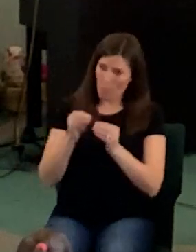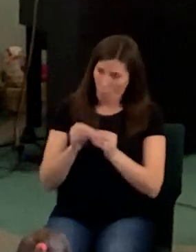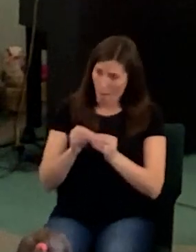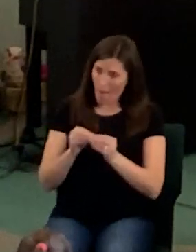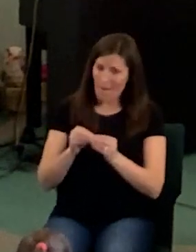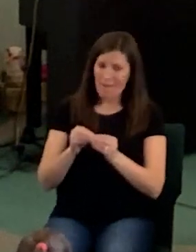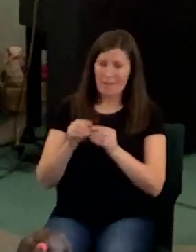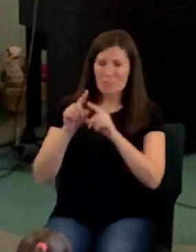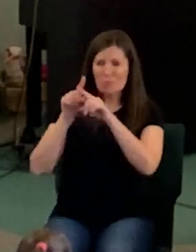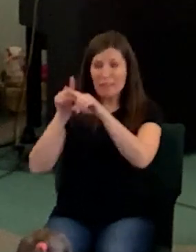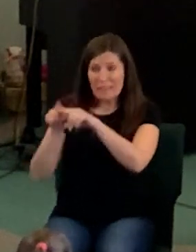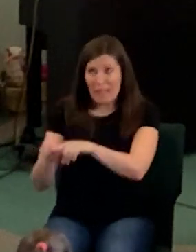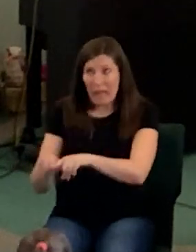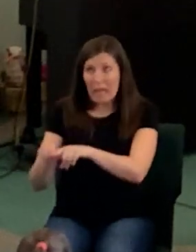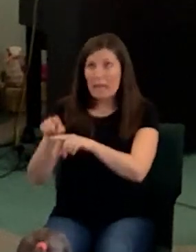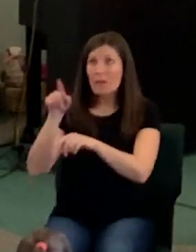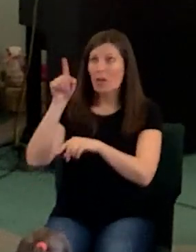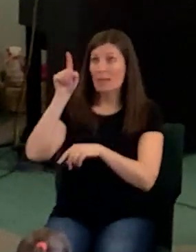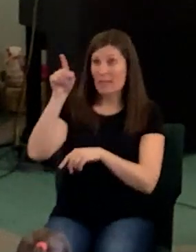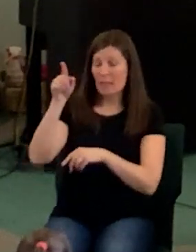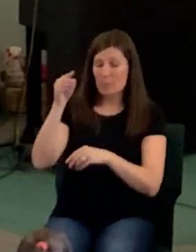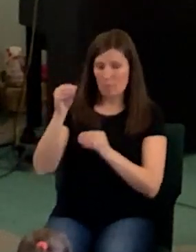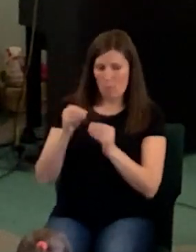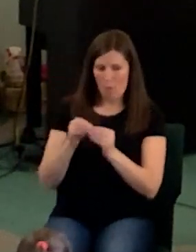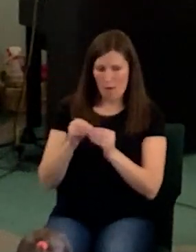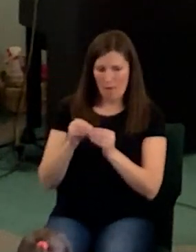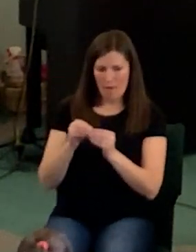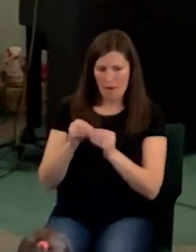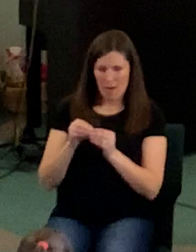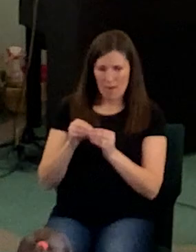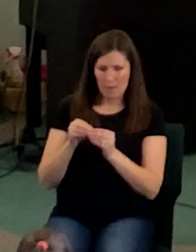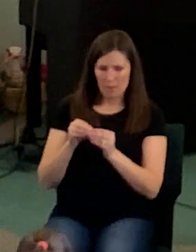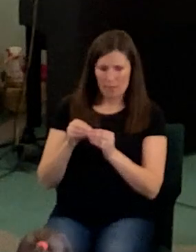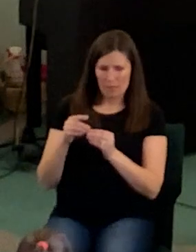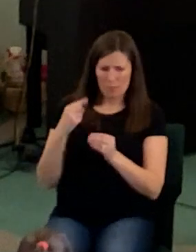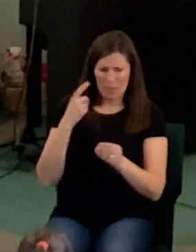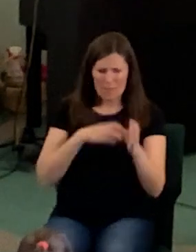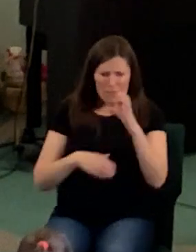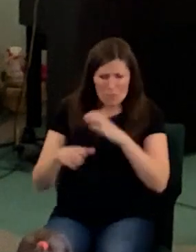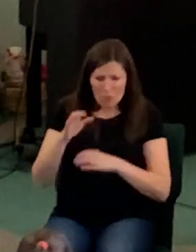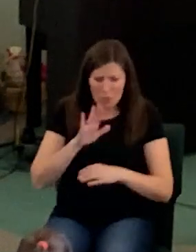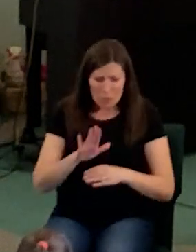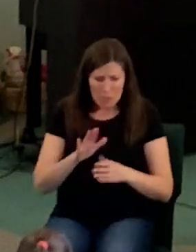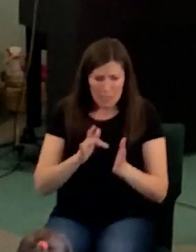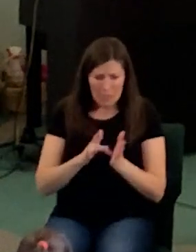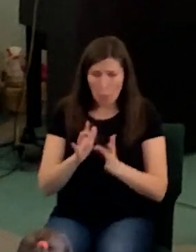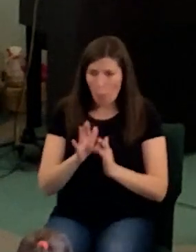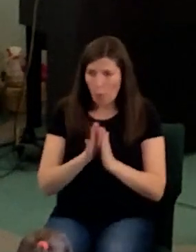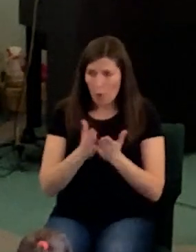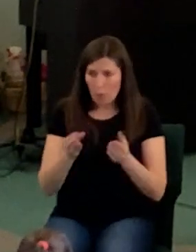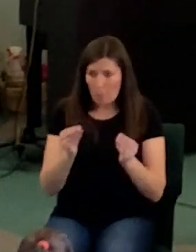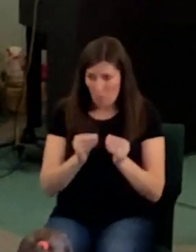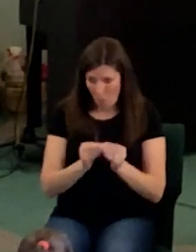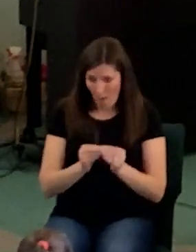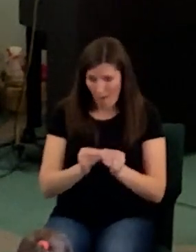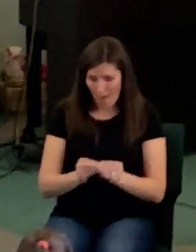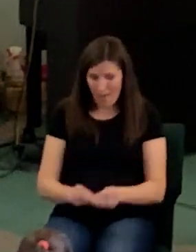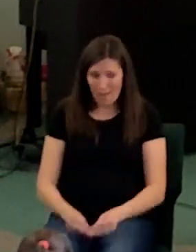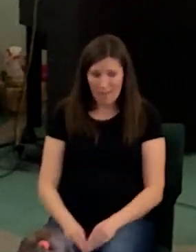on him more. We usually learn to search his word more.